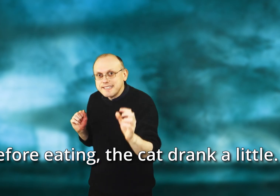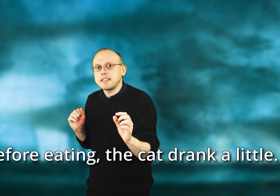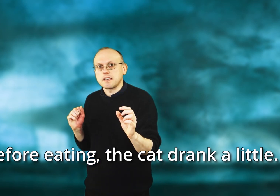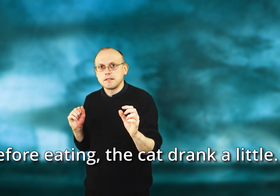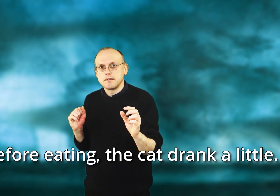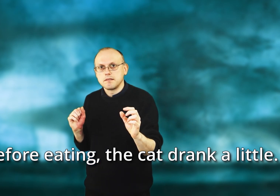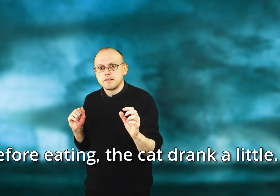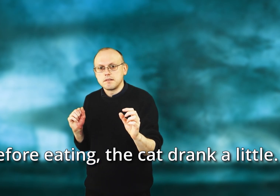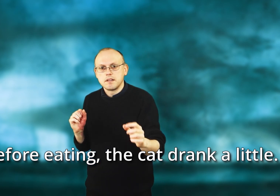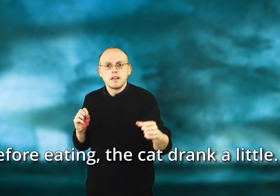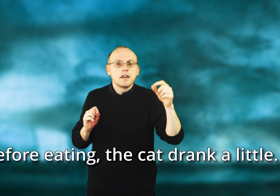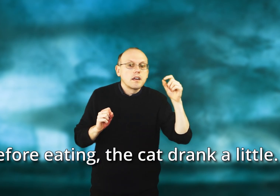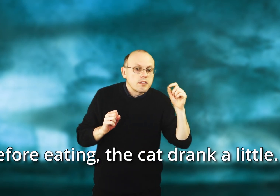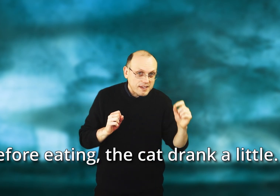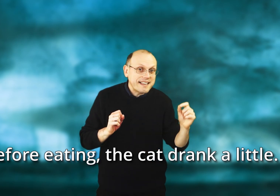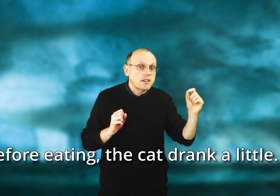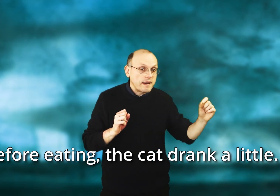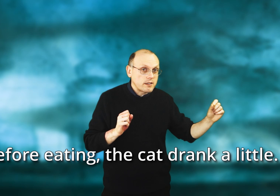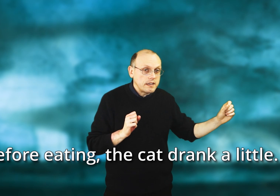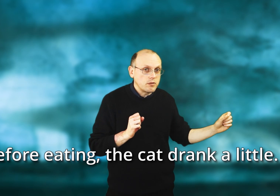eating, the cat drank a little.